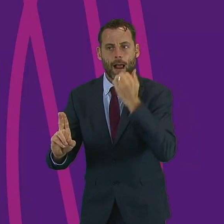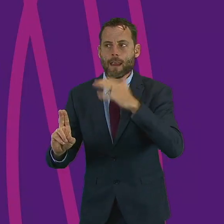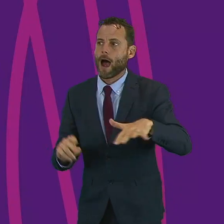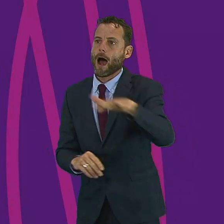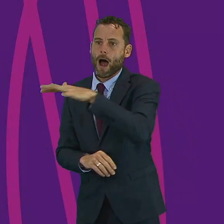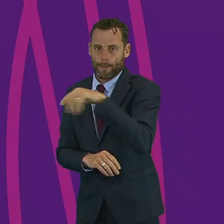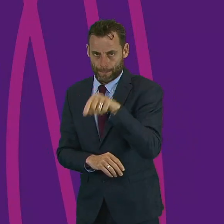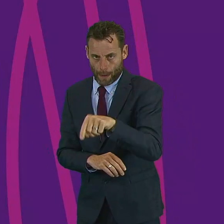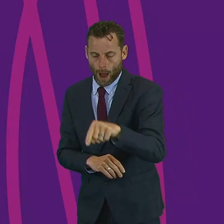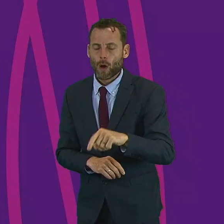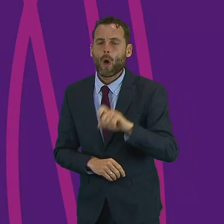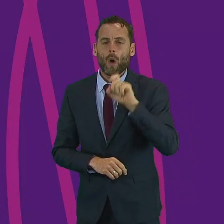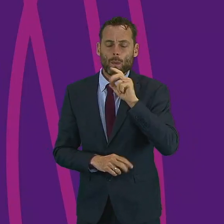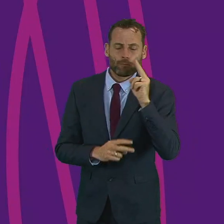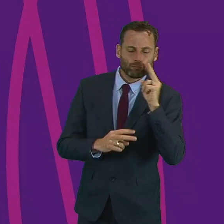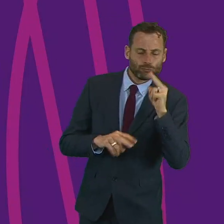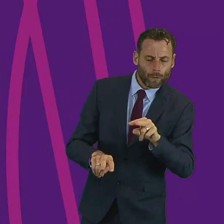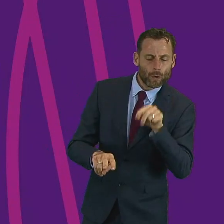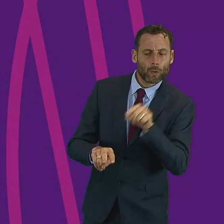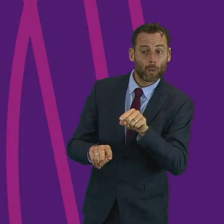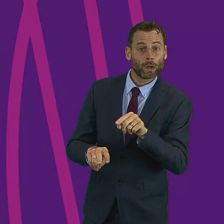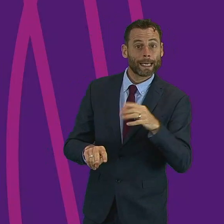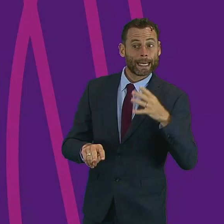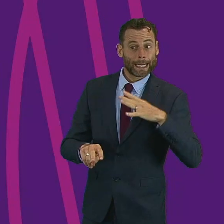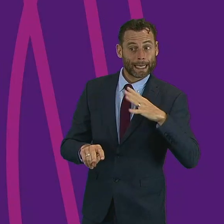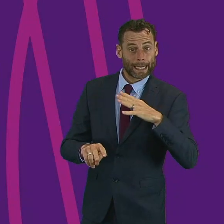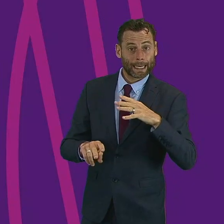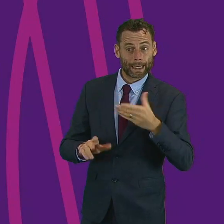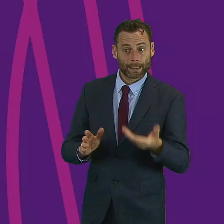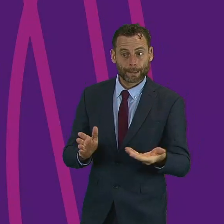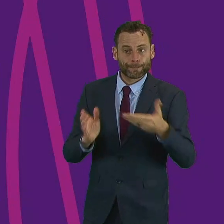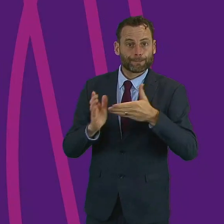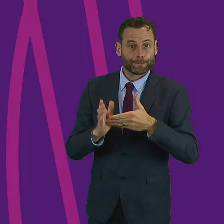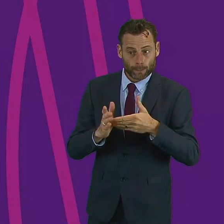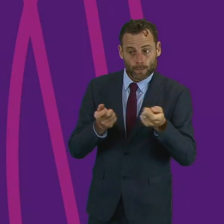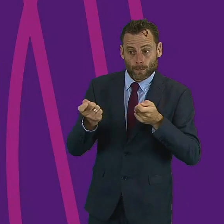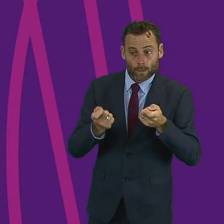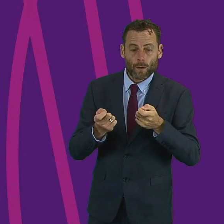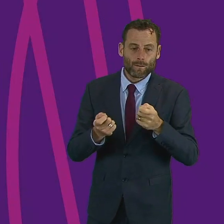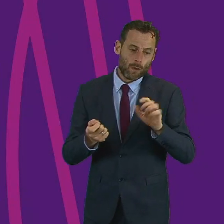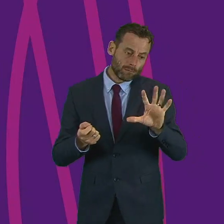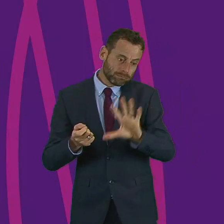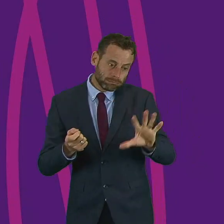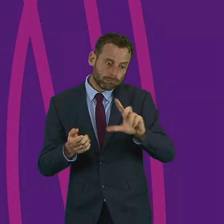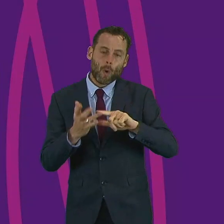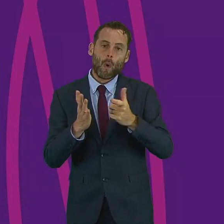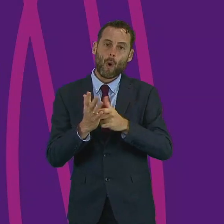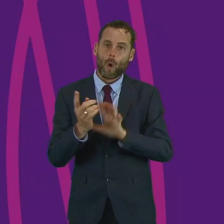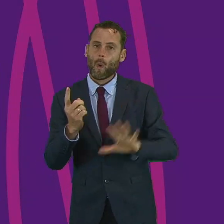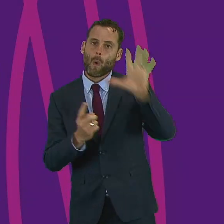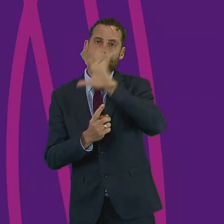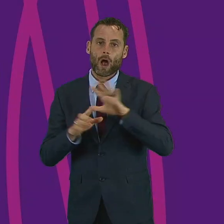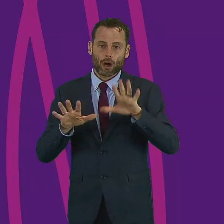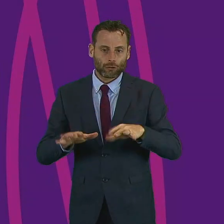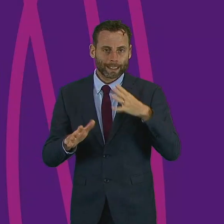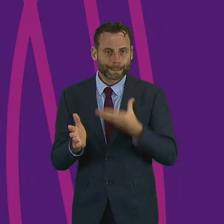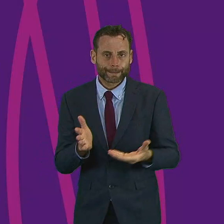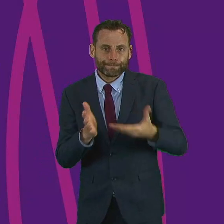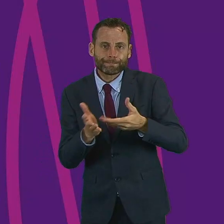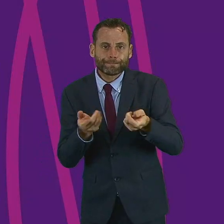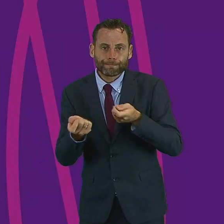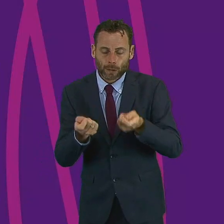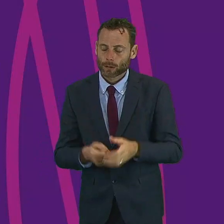any further restrictions may be necessary either for all or part of the country. Secondly, I would remind people that the case figures we report daily